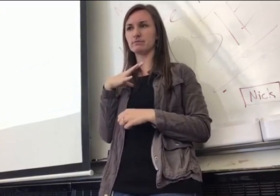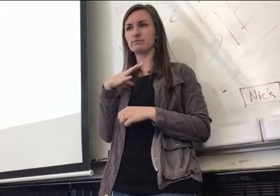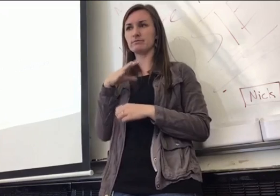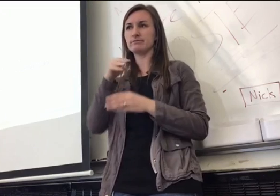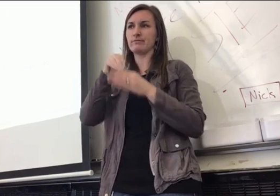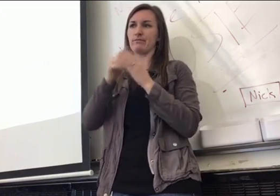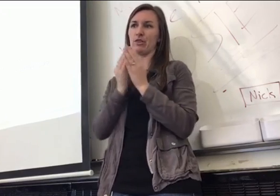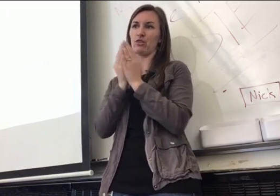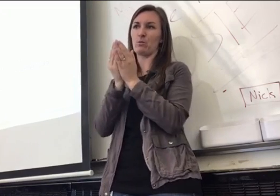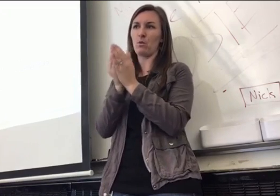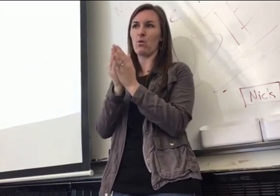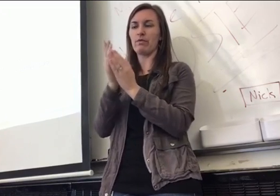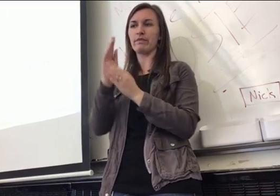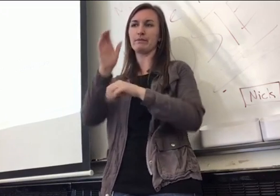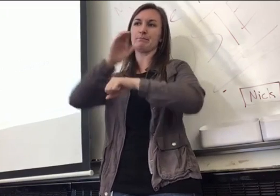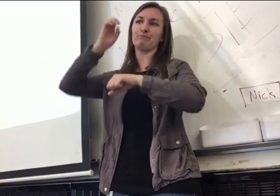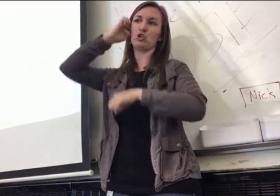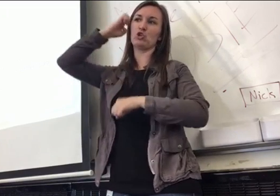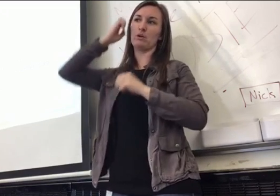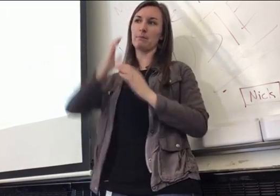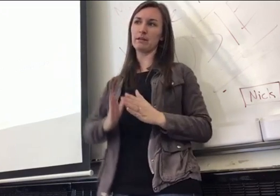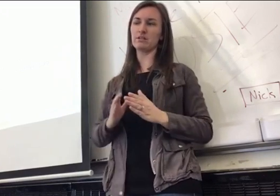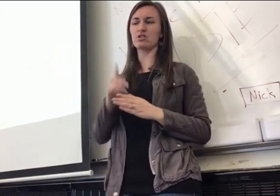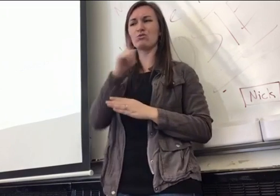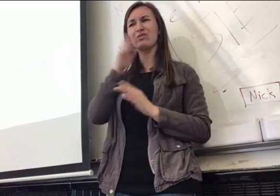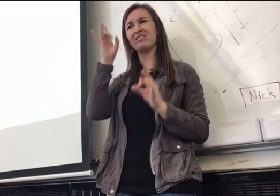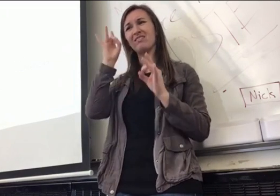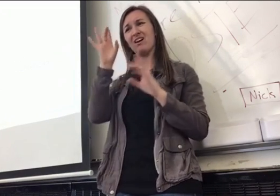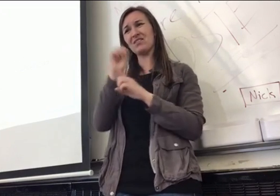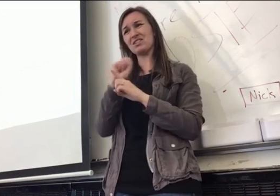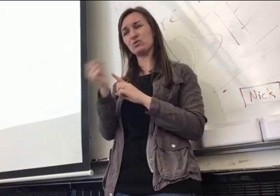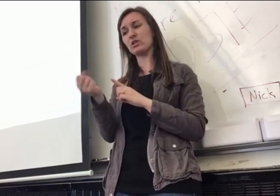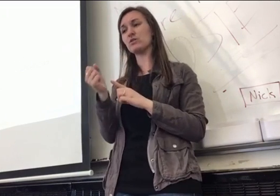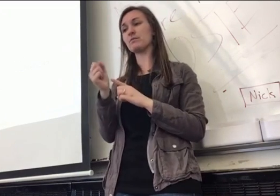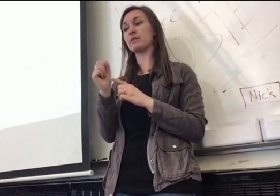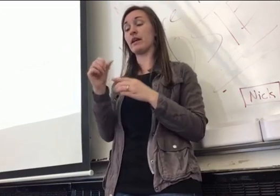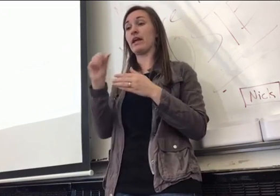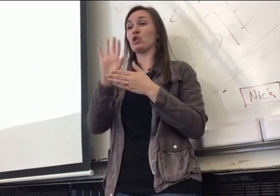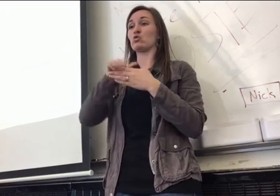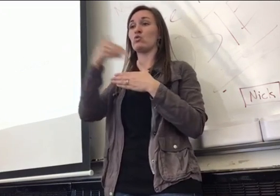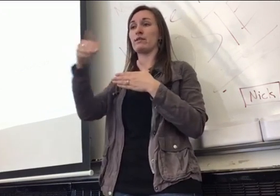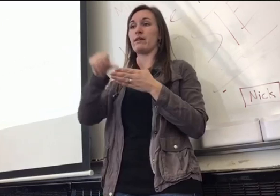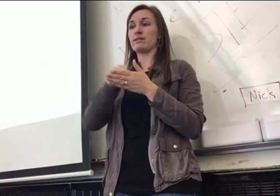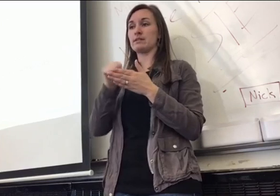over in the America, or in Africa, excuse me. Go ahead and flip to the next page.